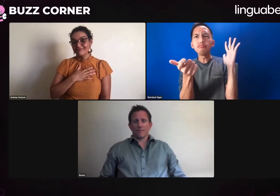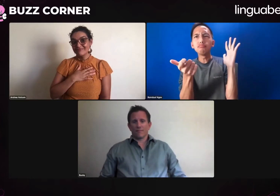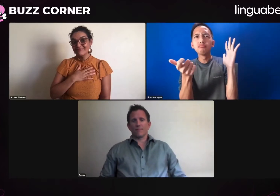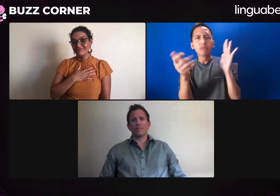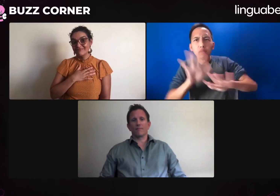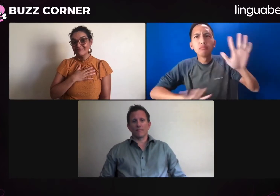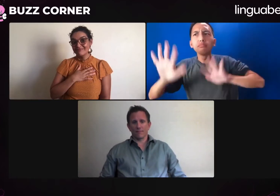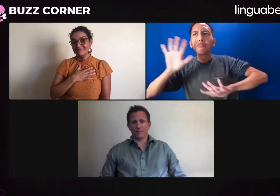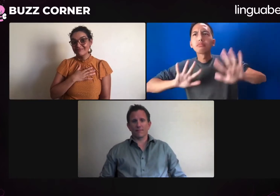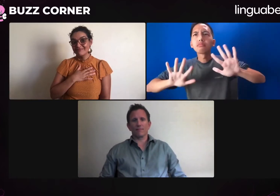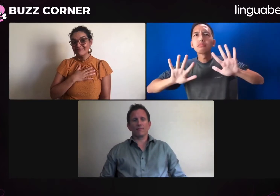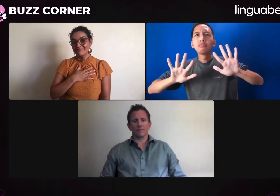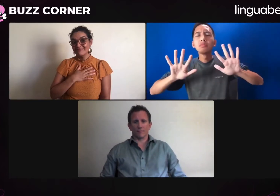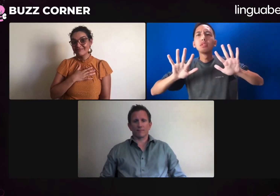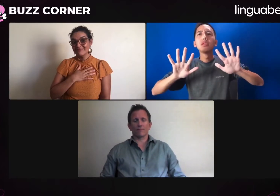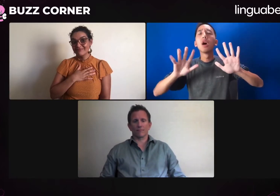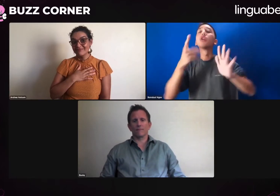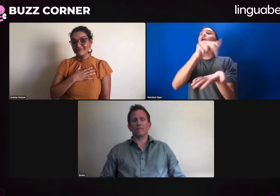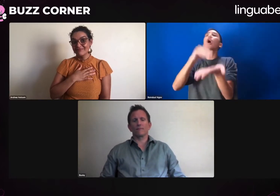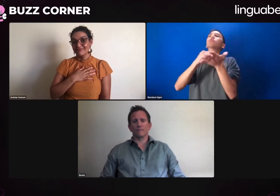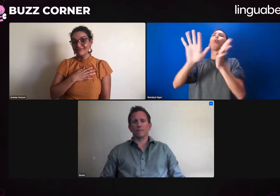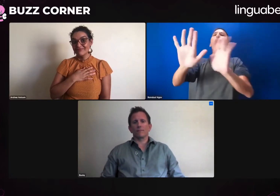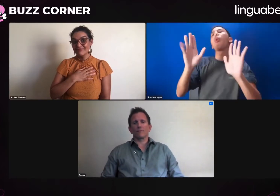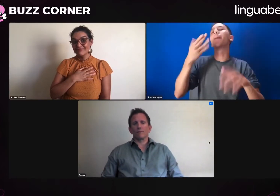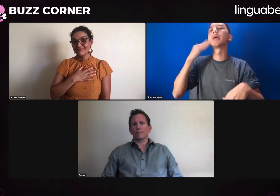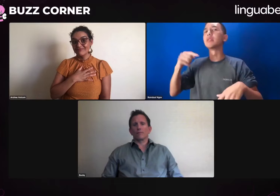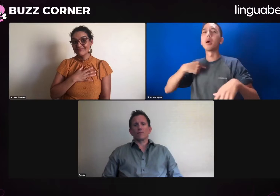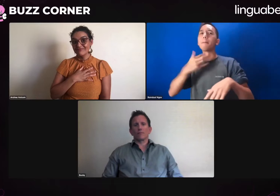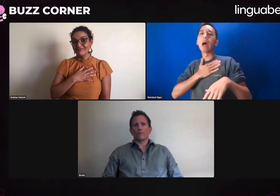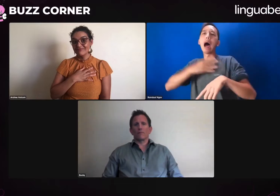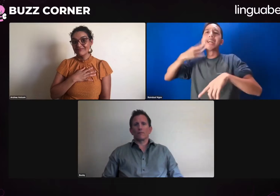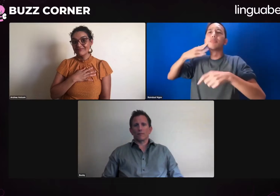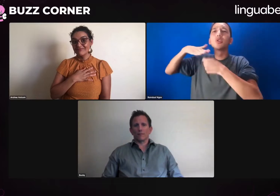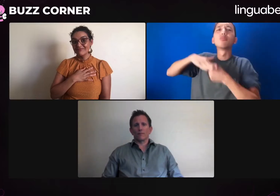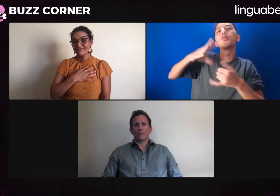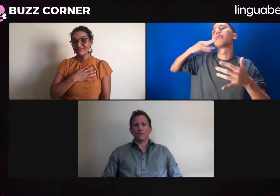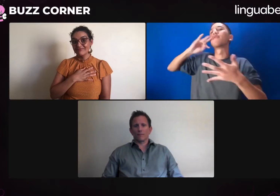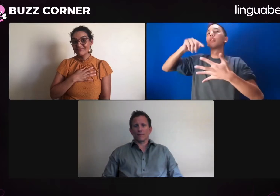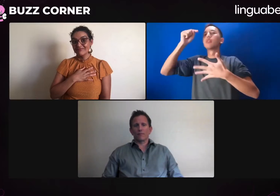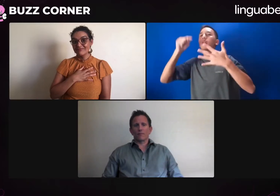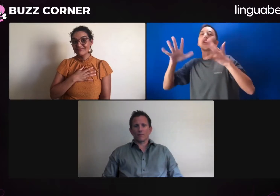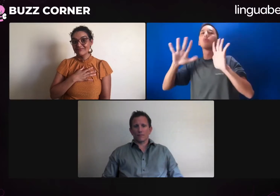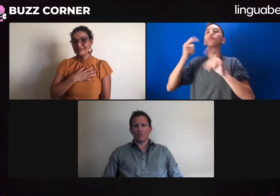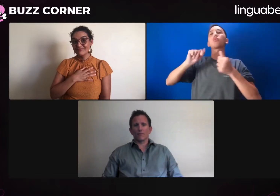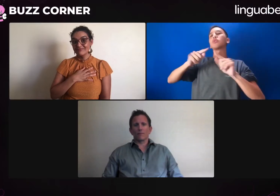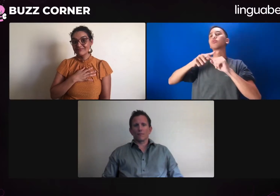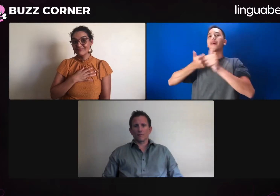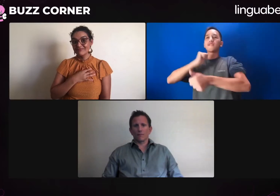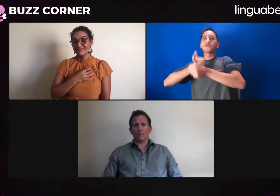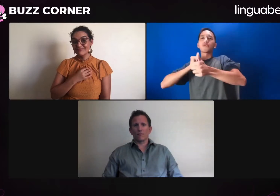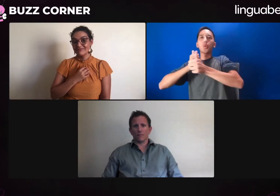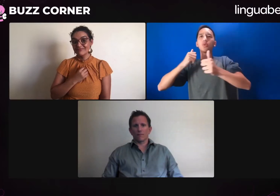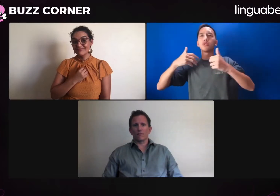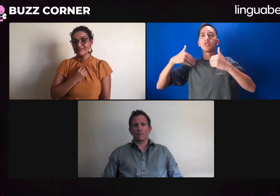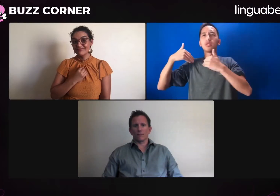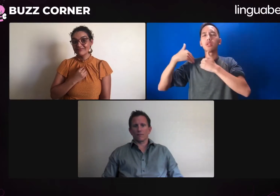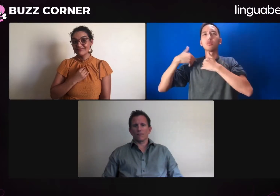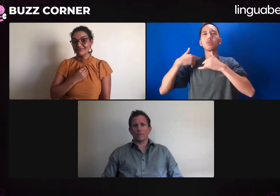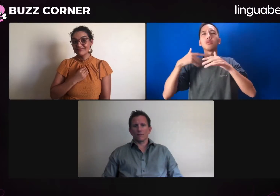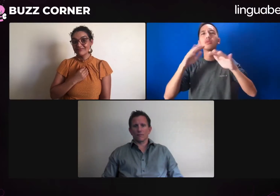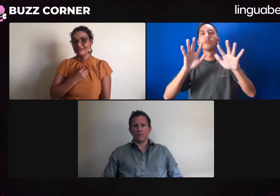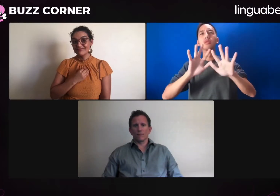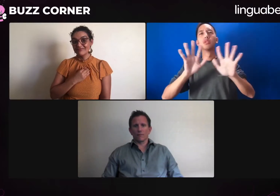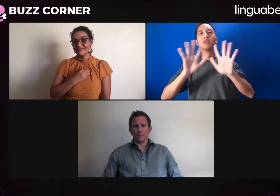for you, but when I need you, where are you? That is so true. And then people are saying, oh, well, it's because of my experience